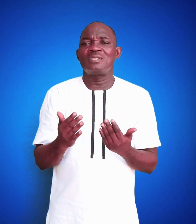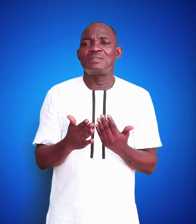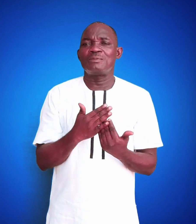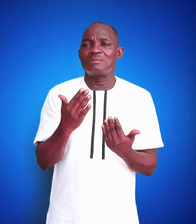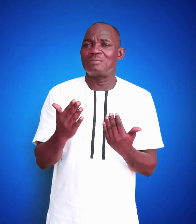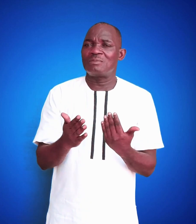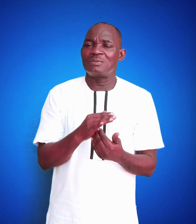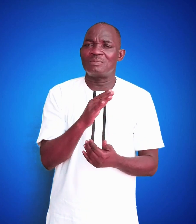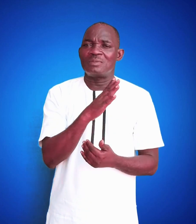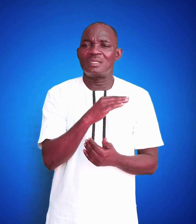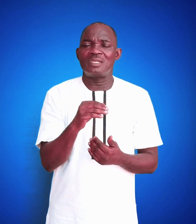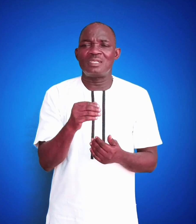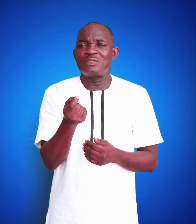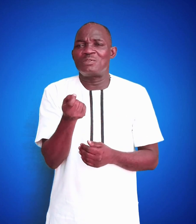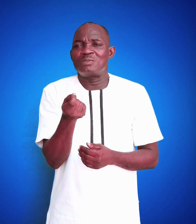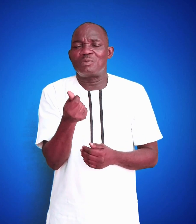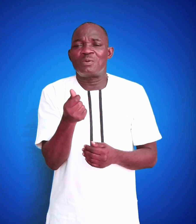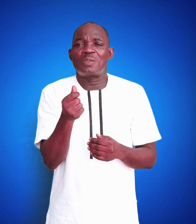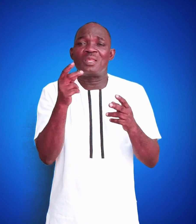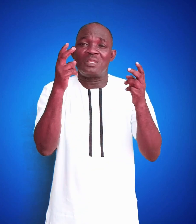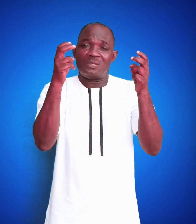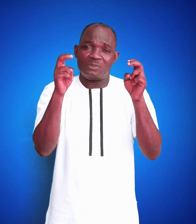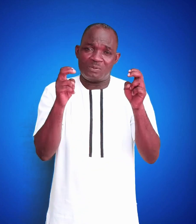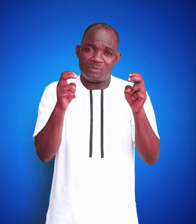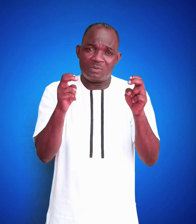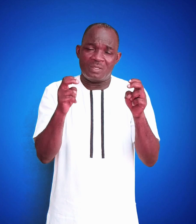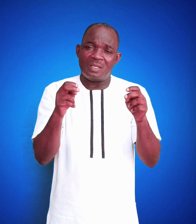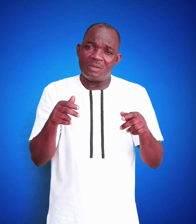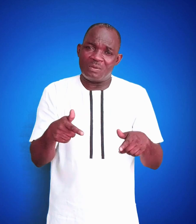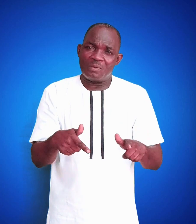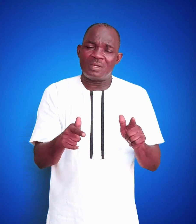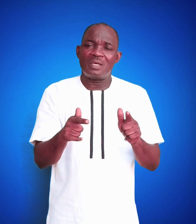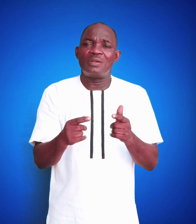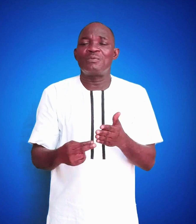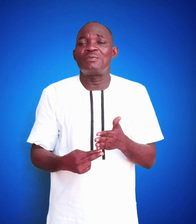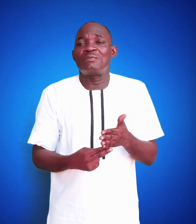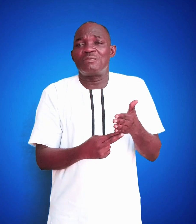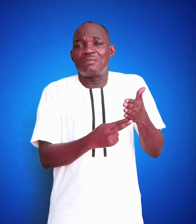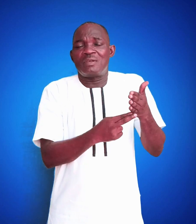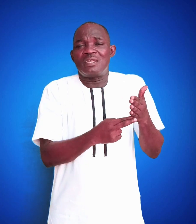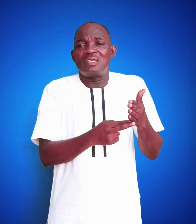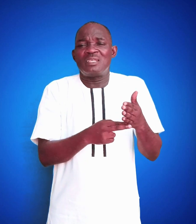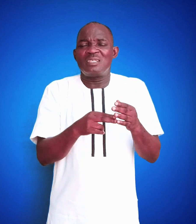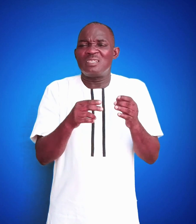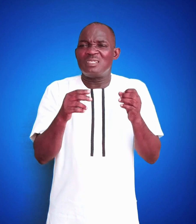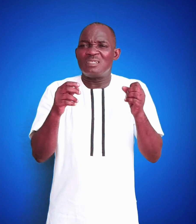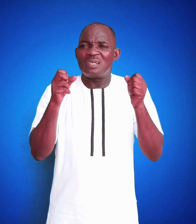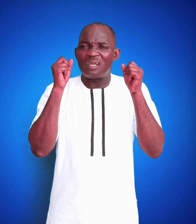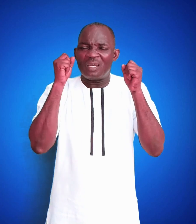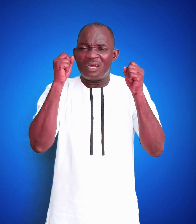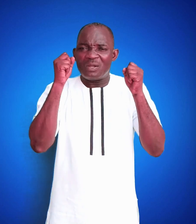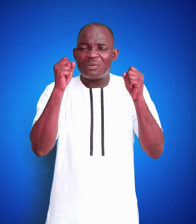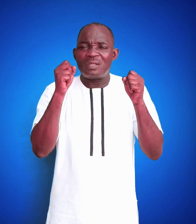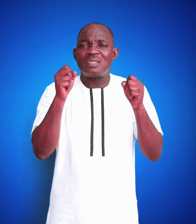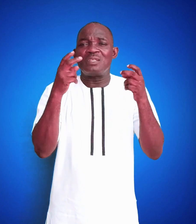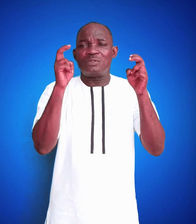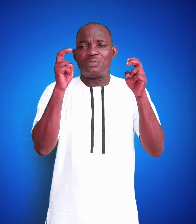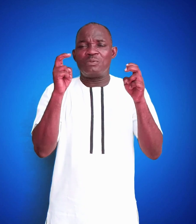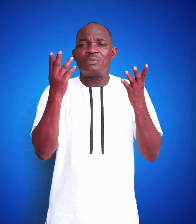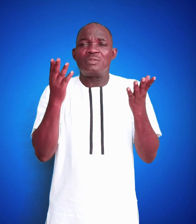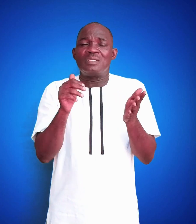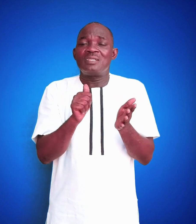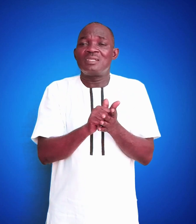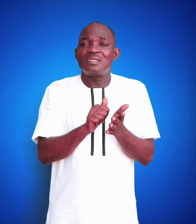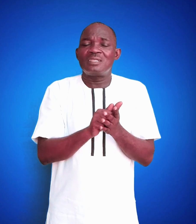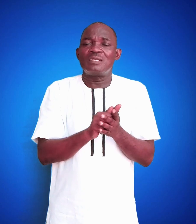simple and minor cases, while referring high-hanging fruits, that